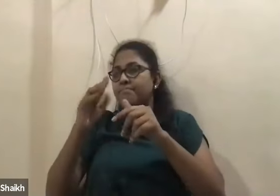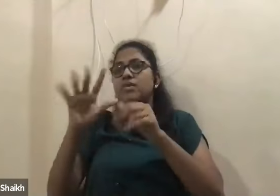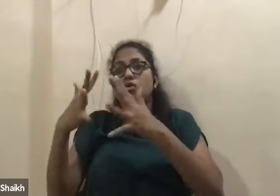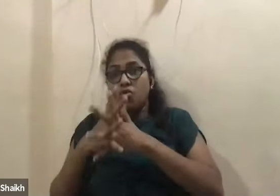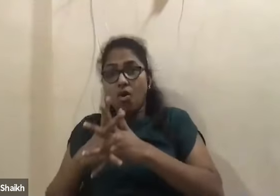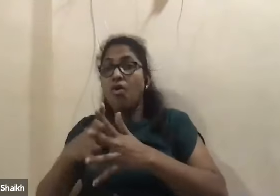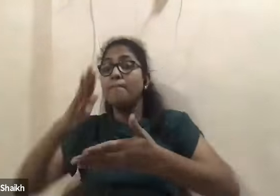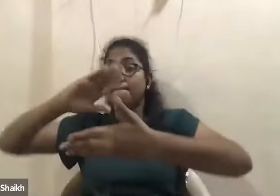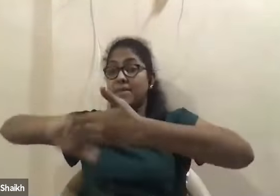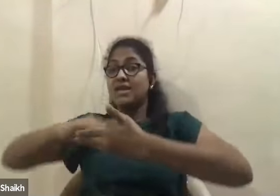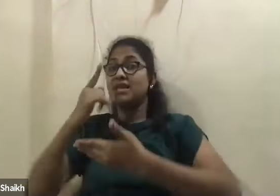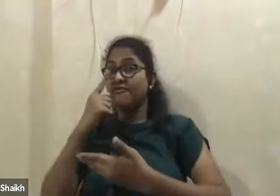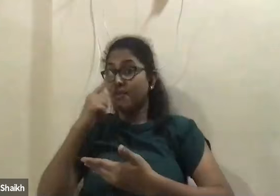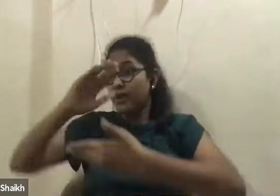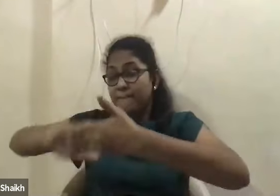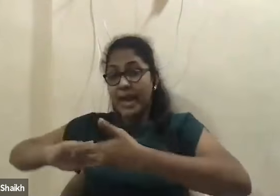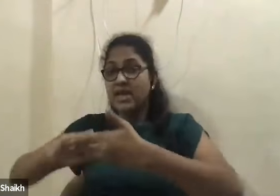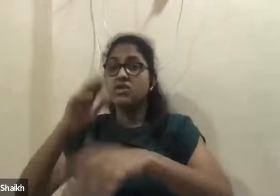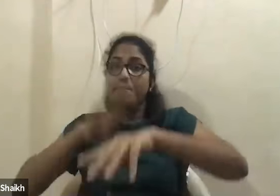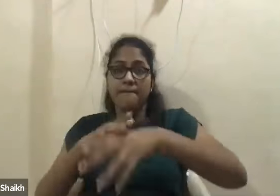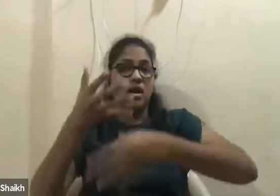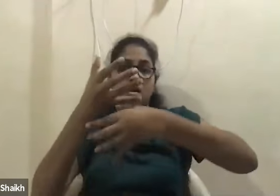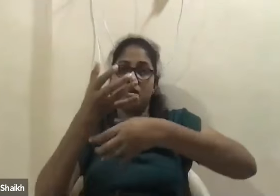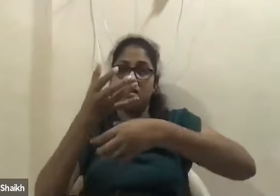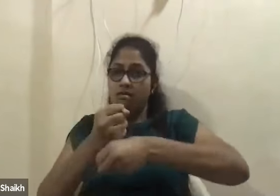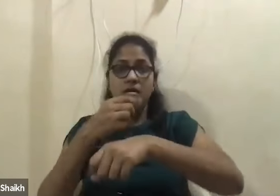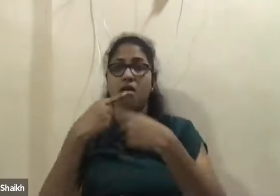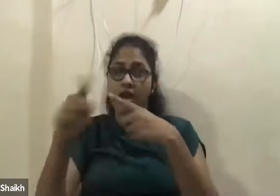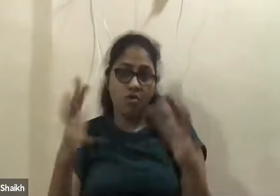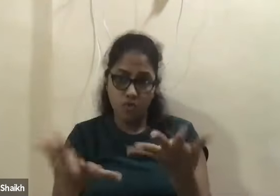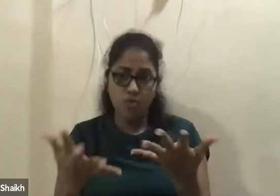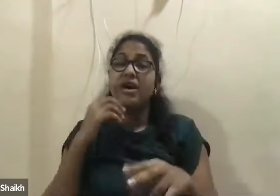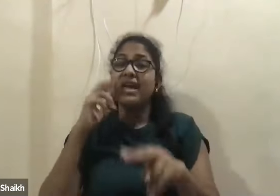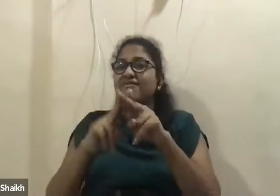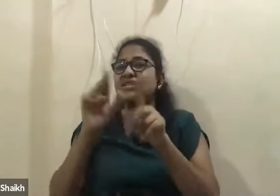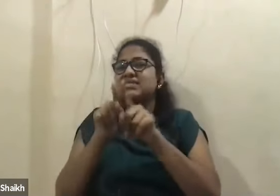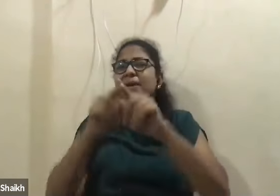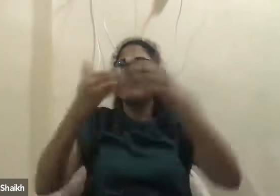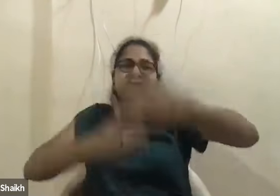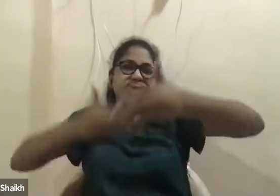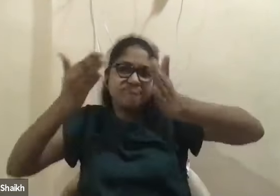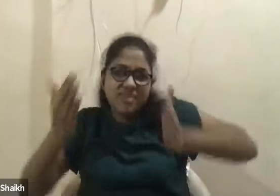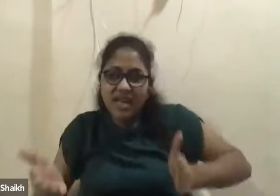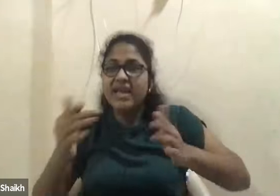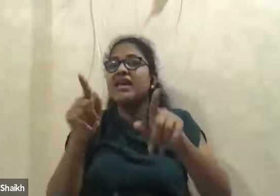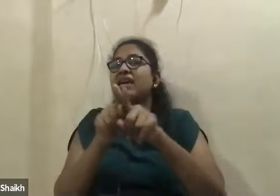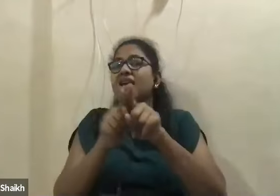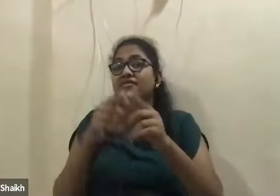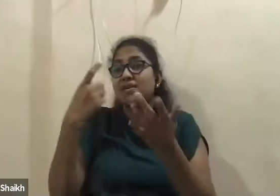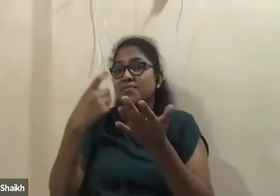woman to be a trustee. If you come from such a, if you're governed by such a family law,